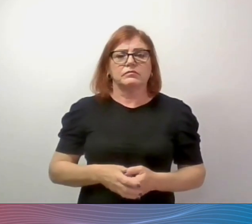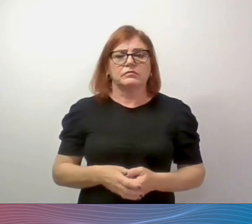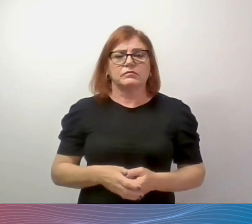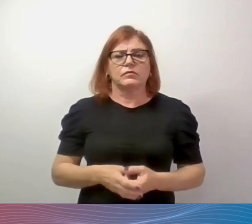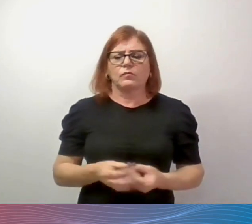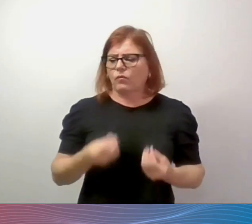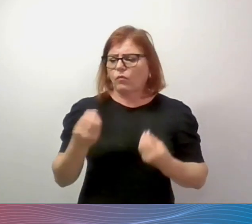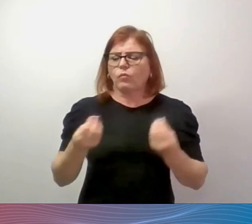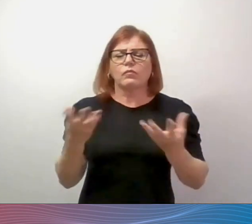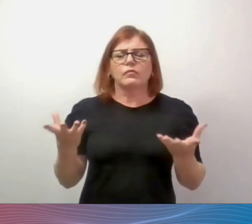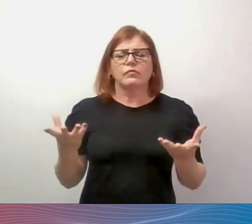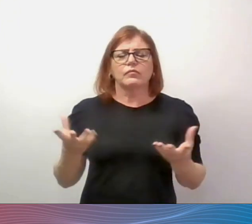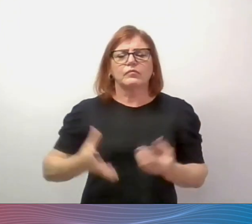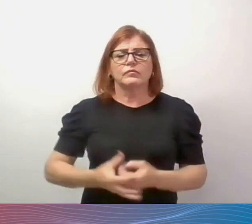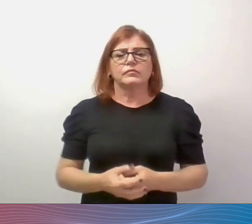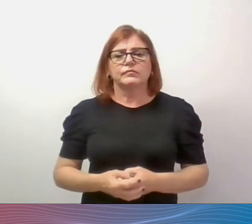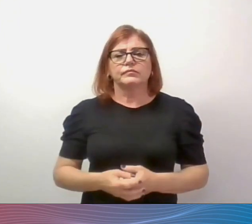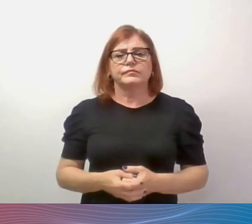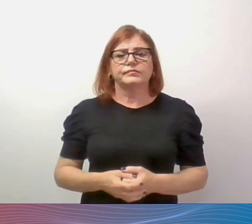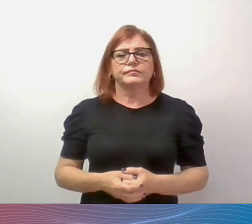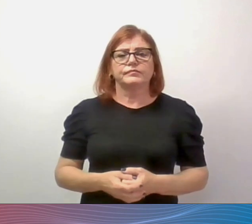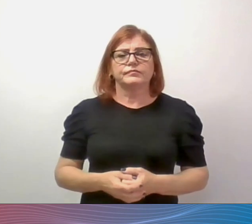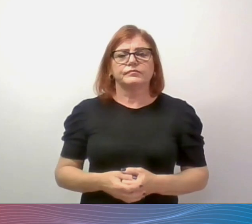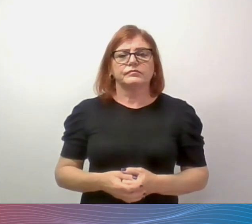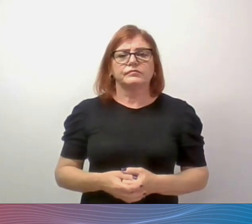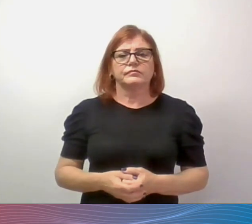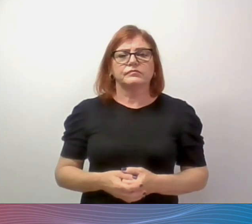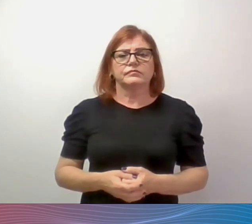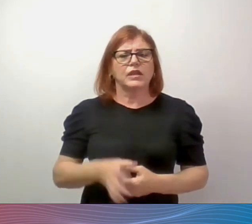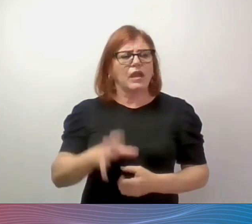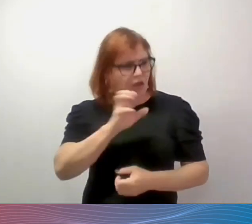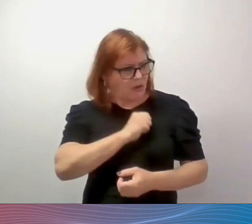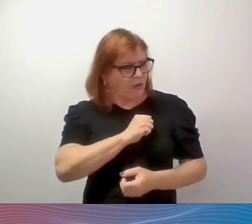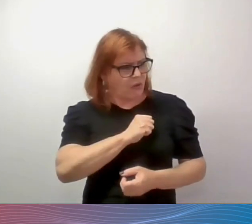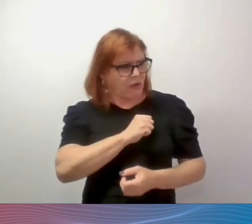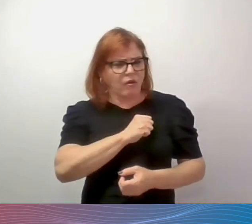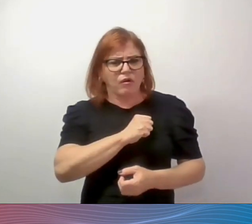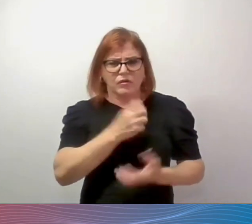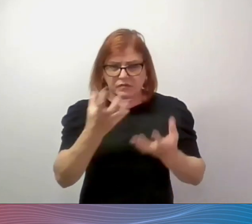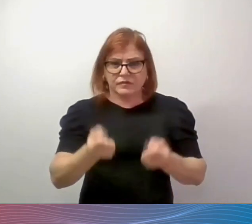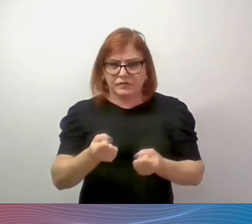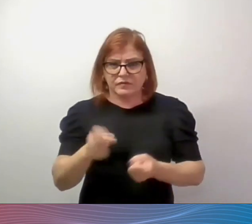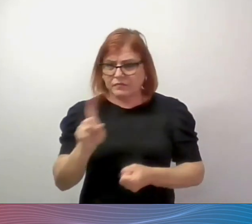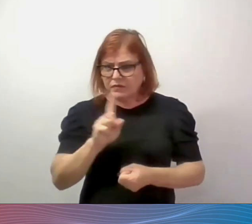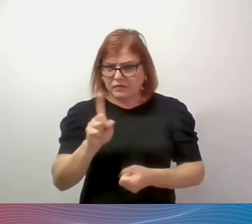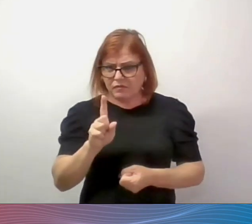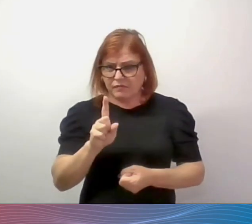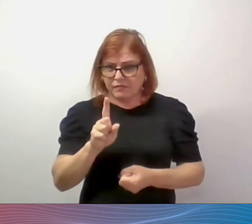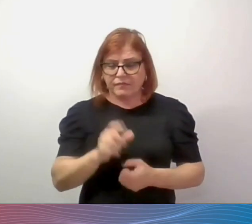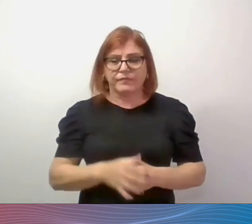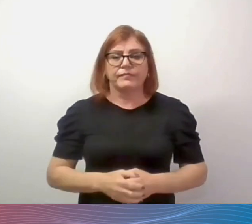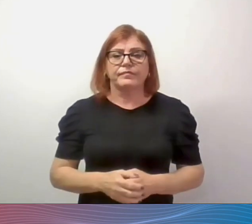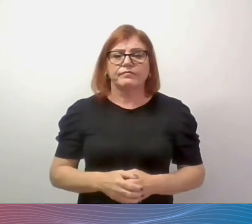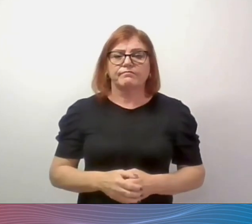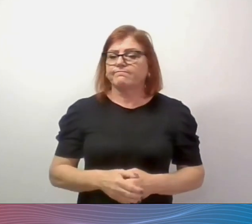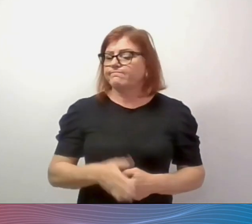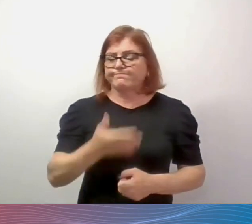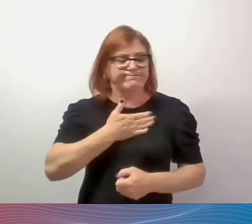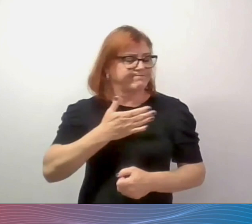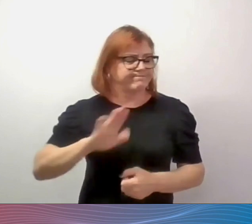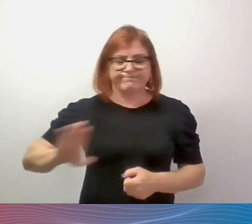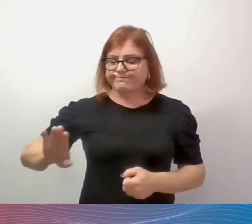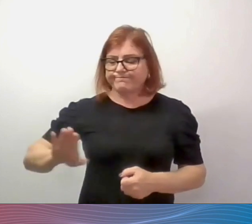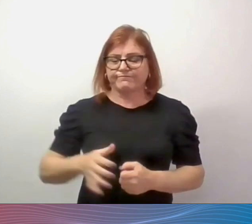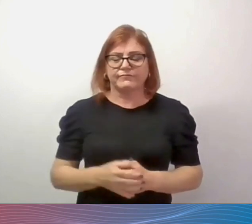No. Quem gosta de receber não? Who likes to receive a no? Ninguém gosta. Nobody likes it. Mas que fez você de ir para a